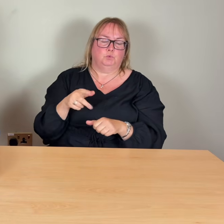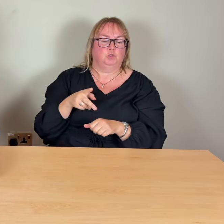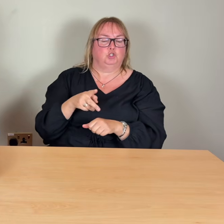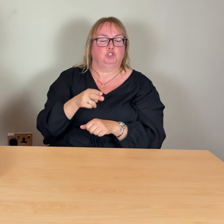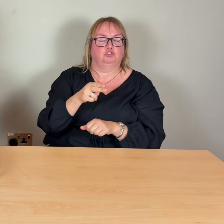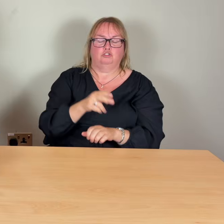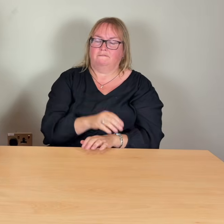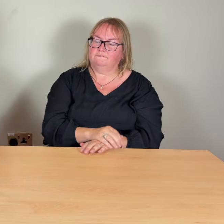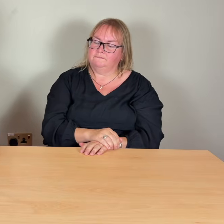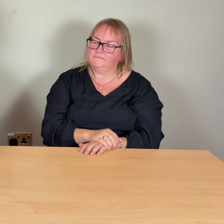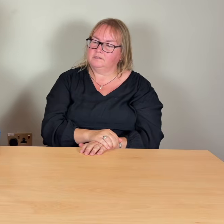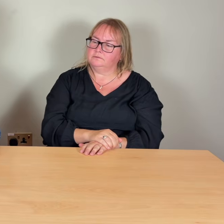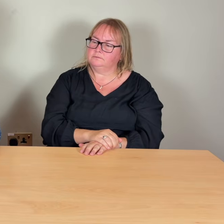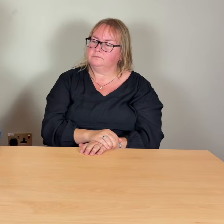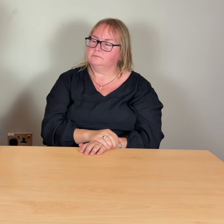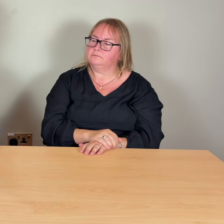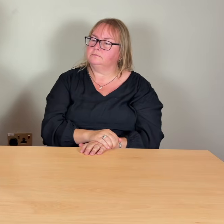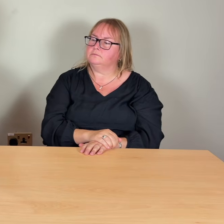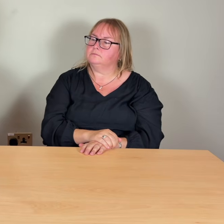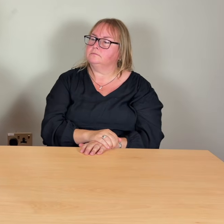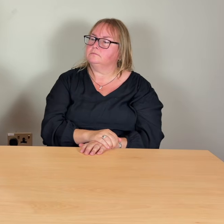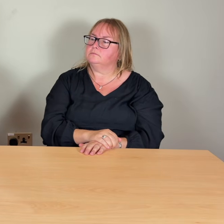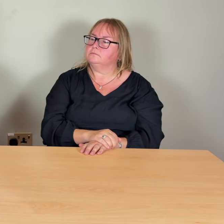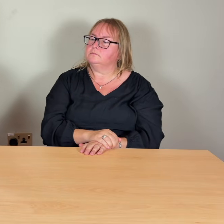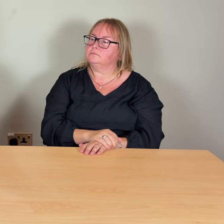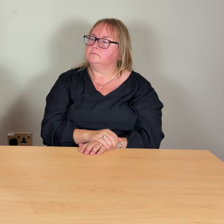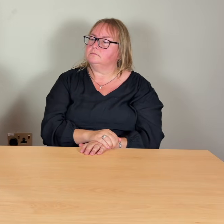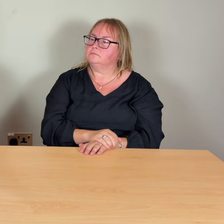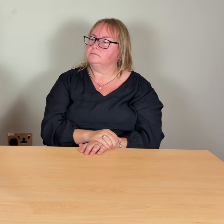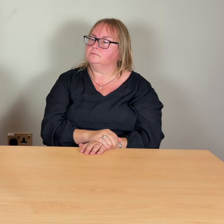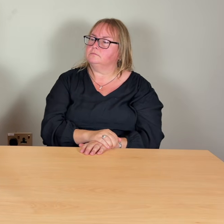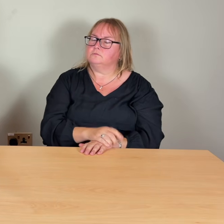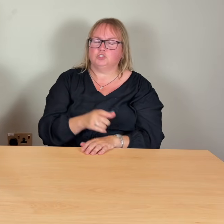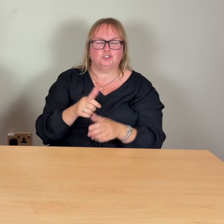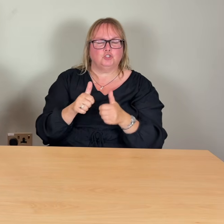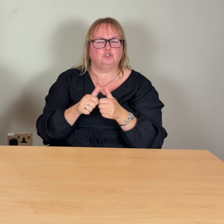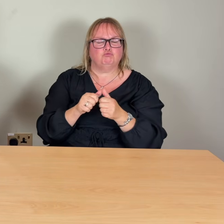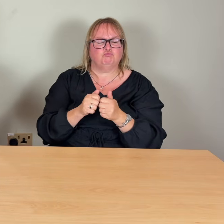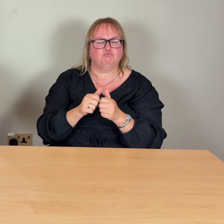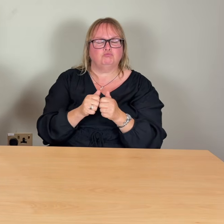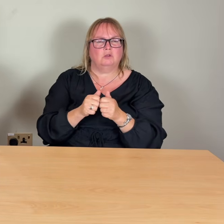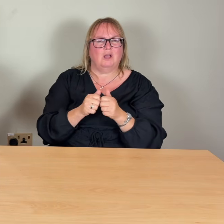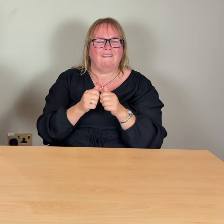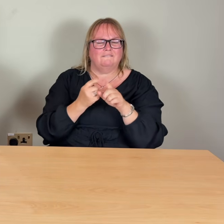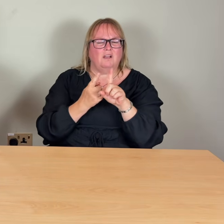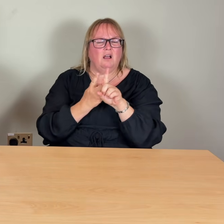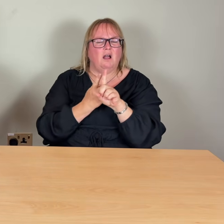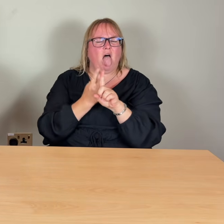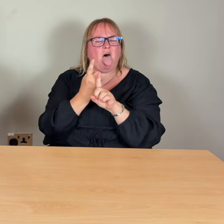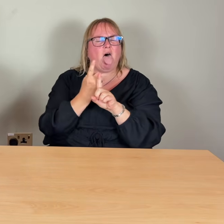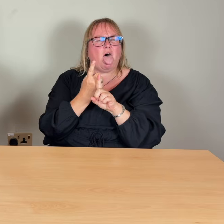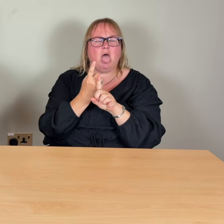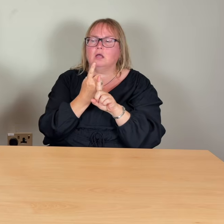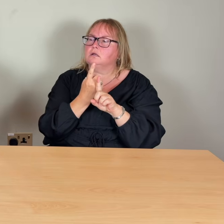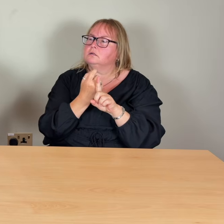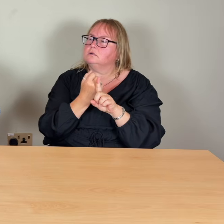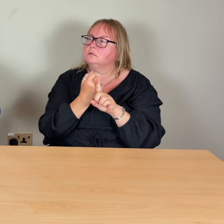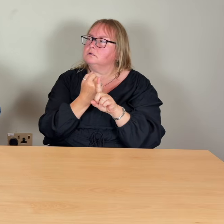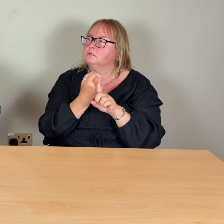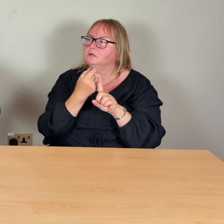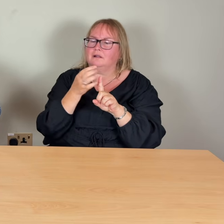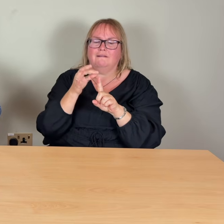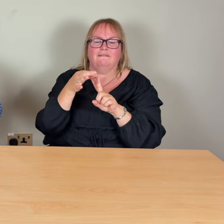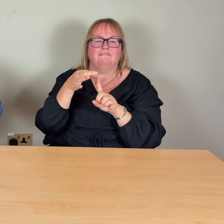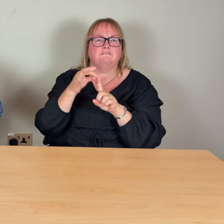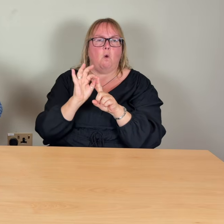cut the tape off, just squeeze in, and if there are any other little bits of wire sticking up, we just